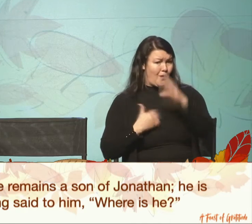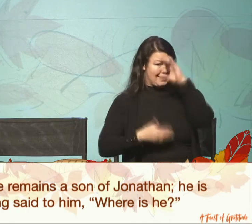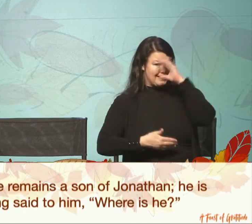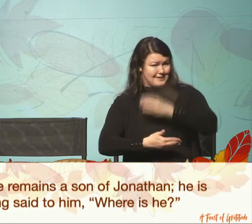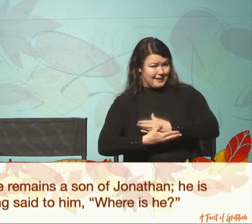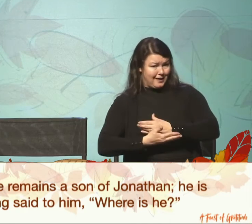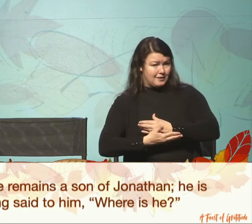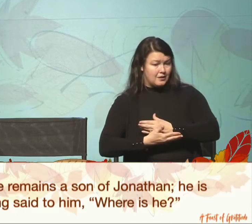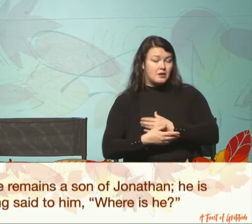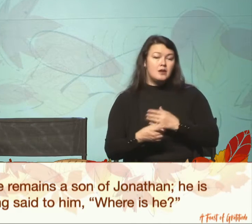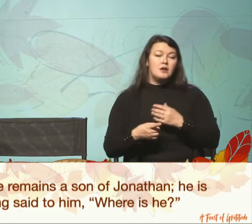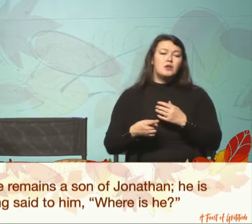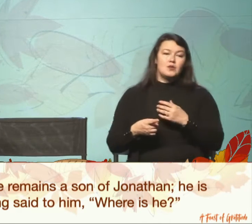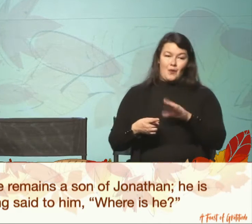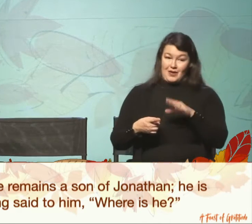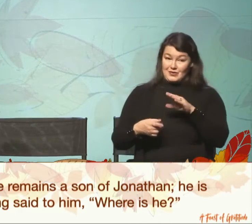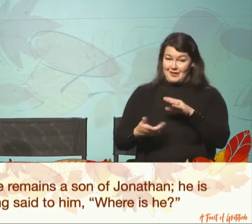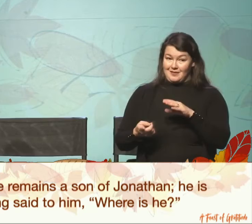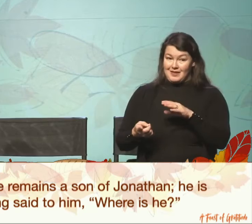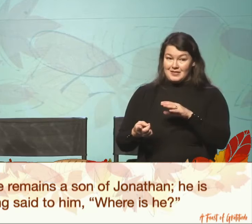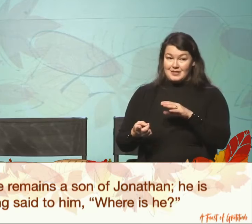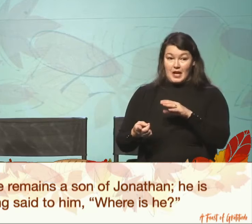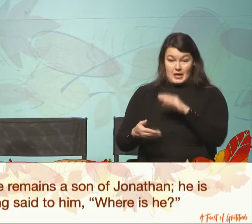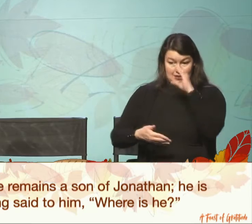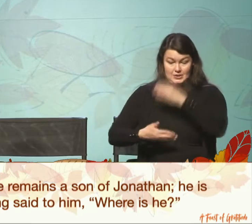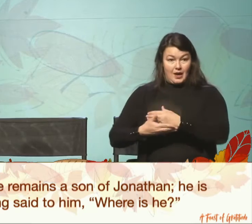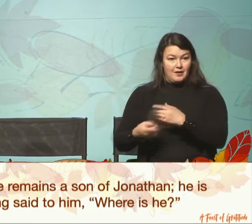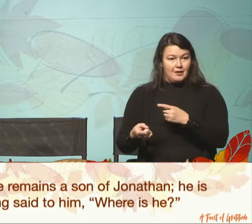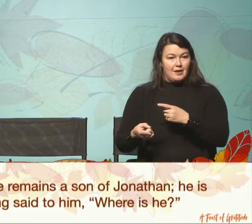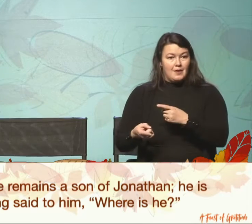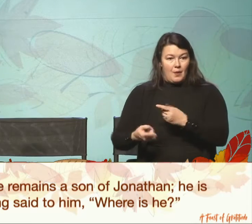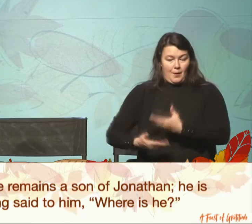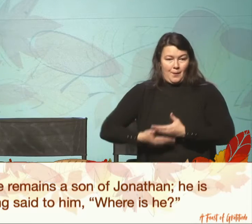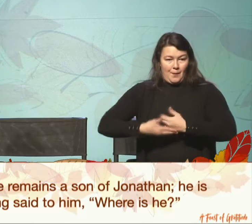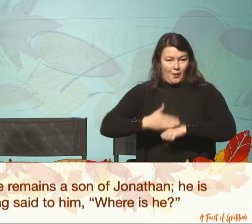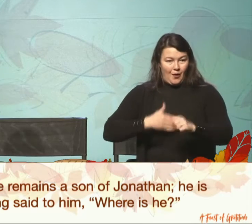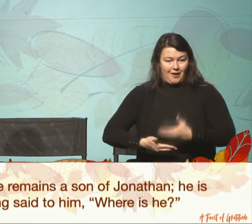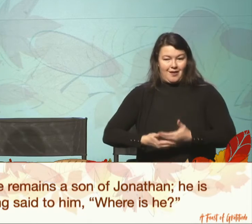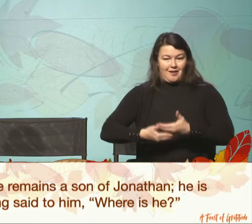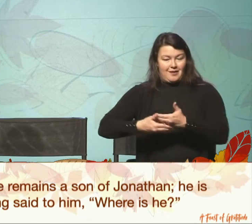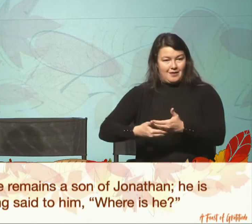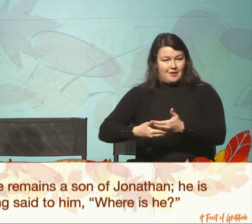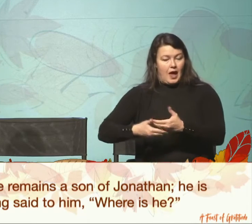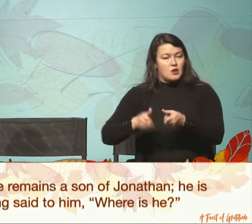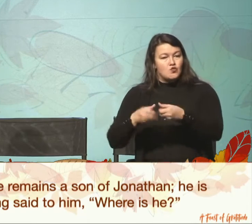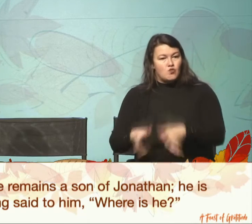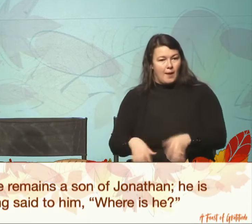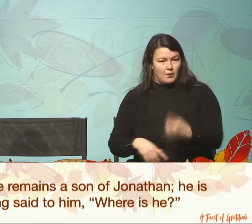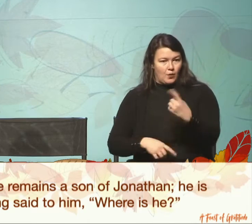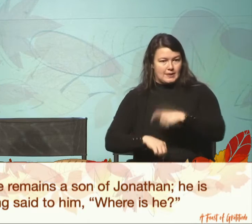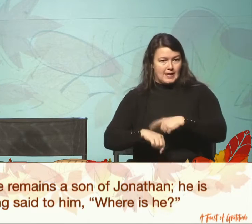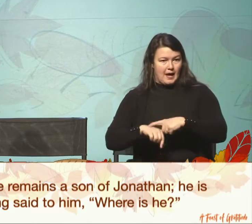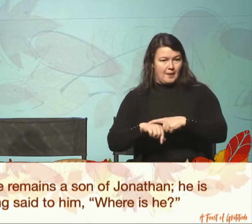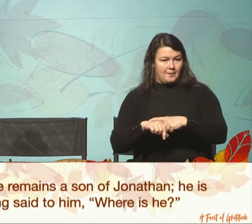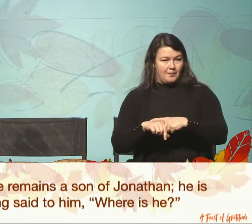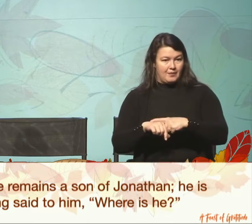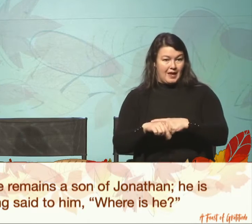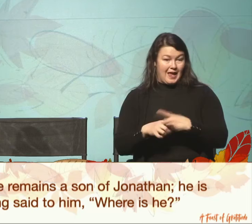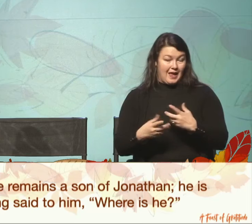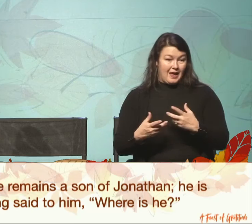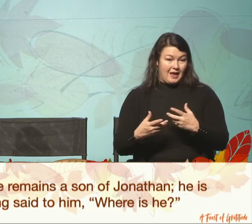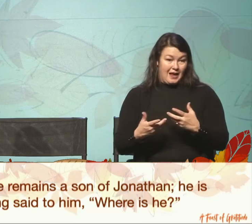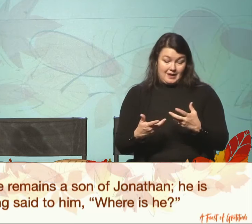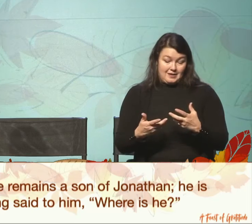earlier in Samuel that his nurse had dropped him as she was fleeing one time on accident, and he'd been crippled since he was